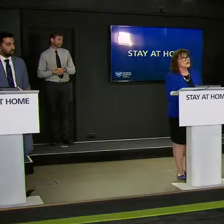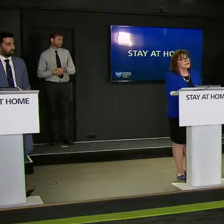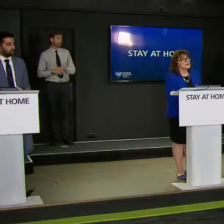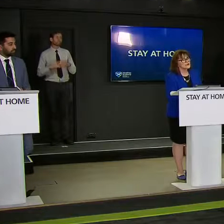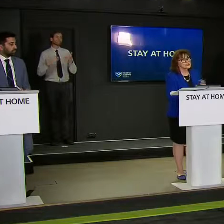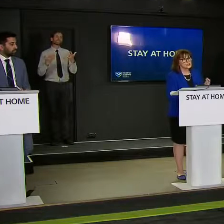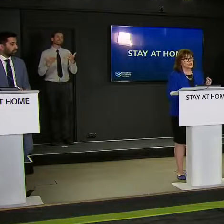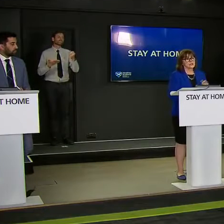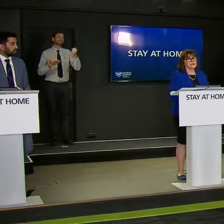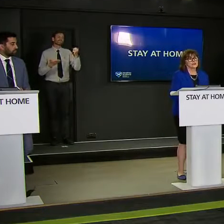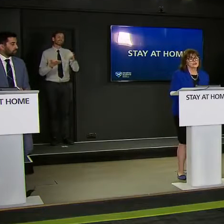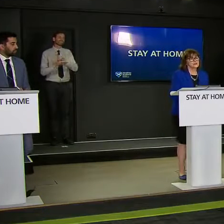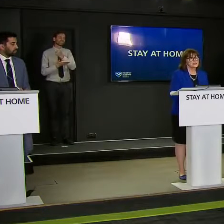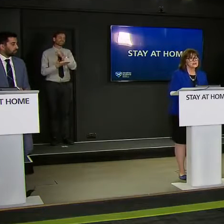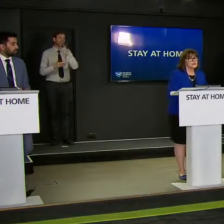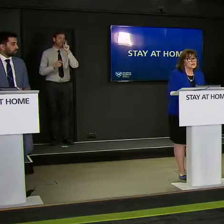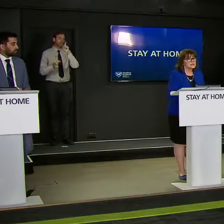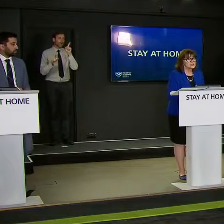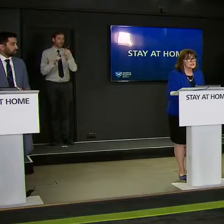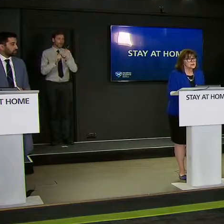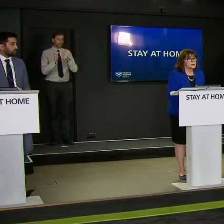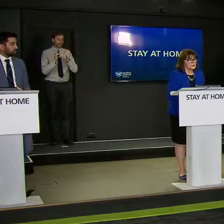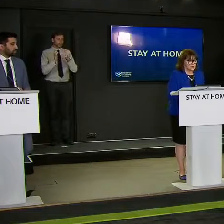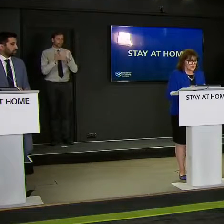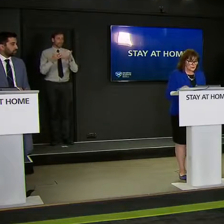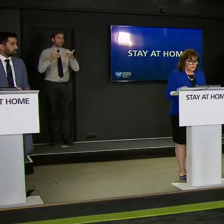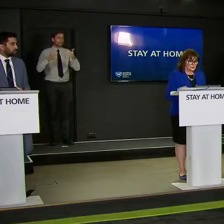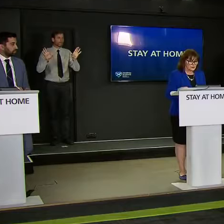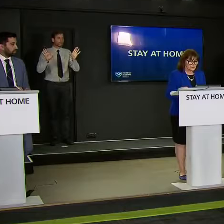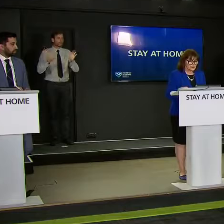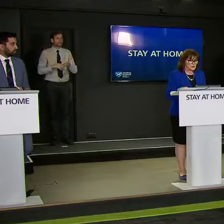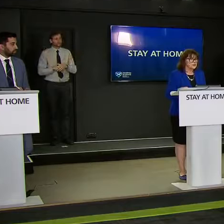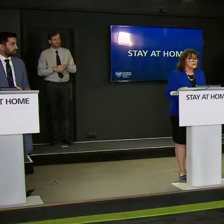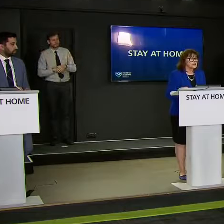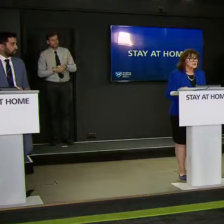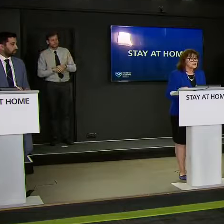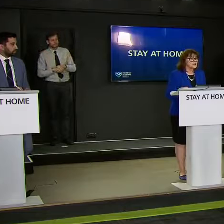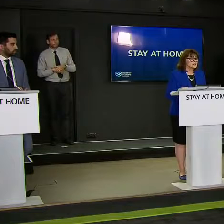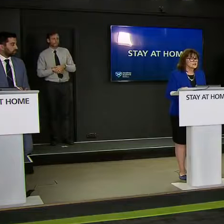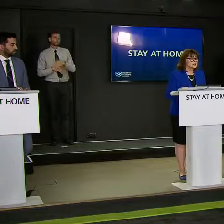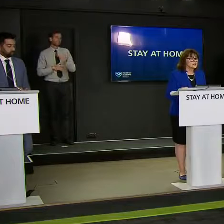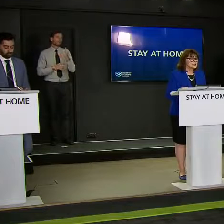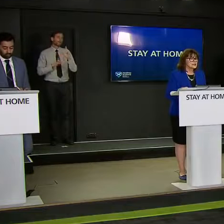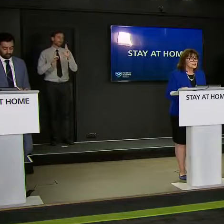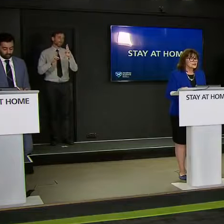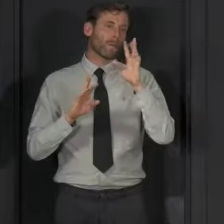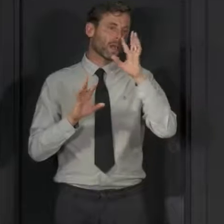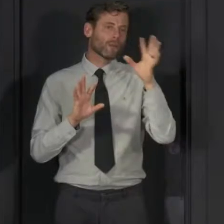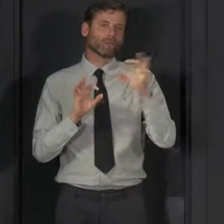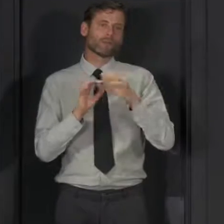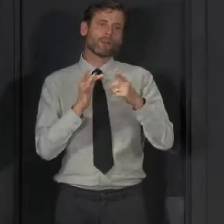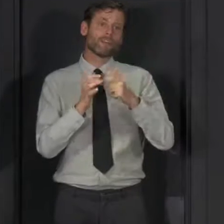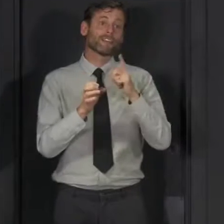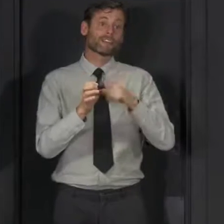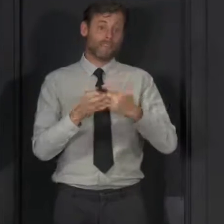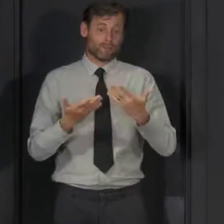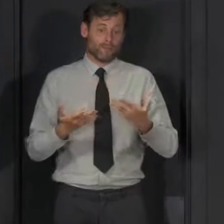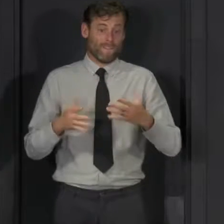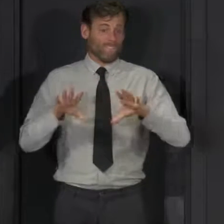No, unfortunately, it looks like Tom isn't with us today, but perhaps he'll be able to join us on another day. So that